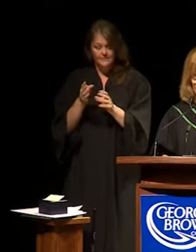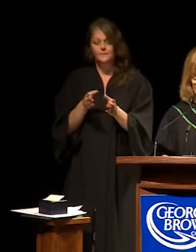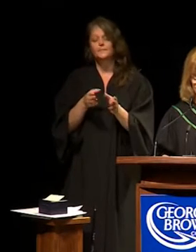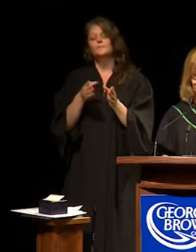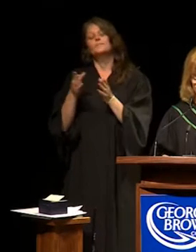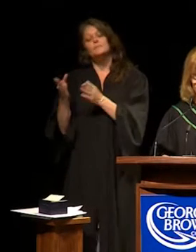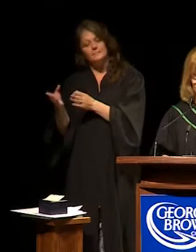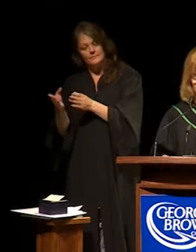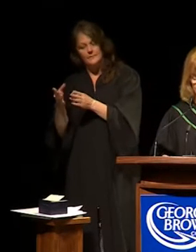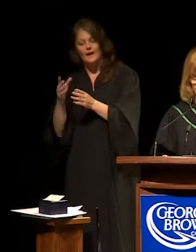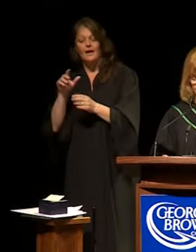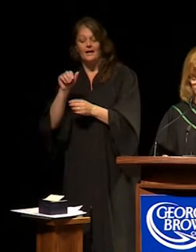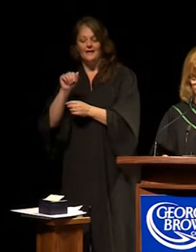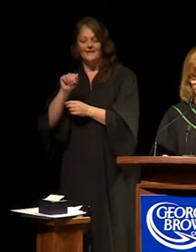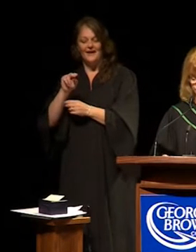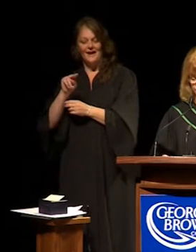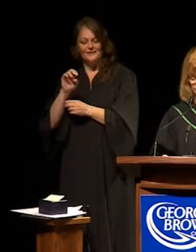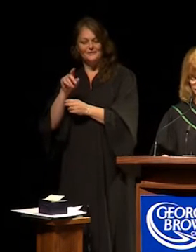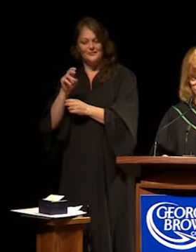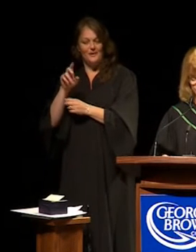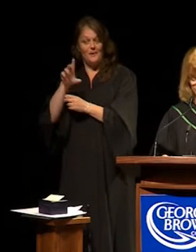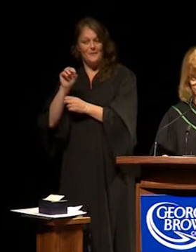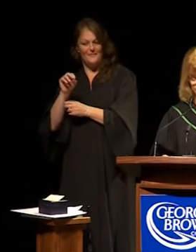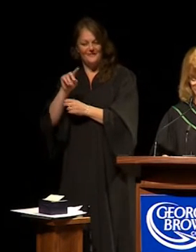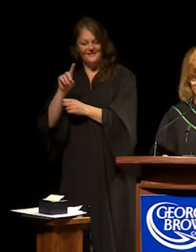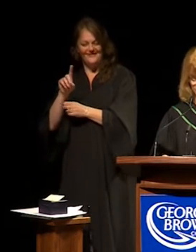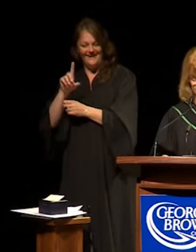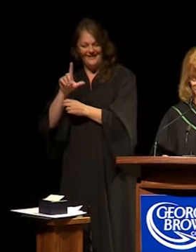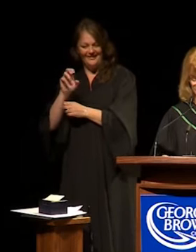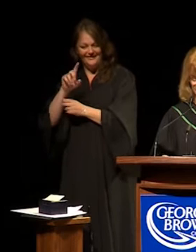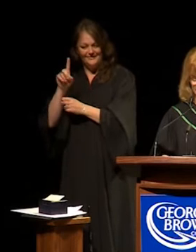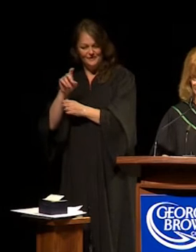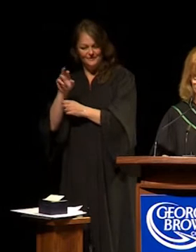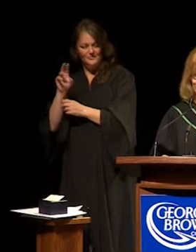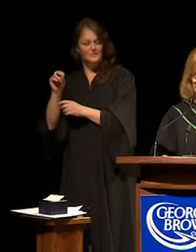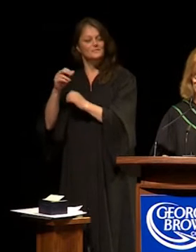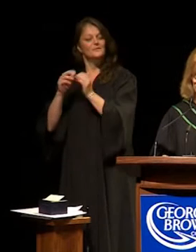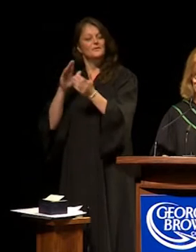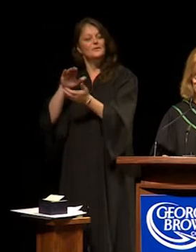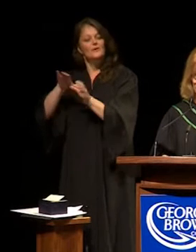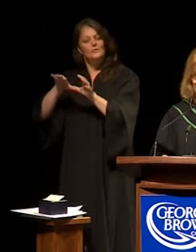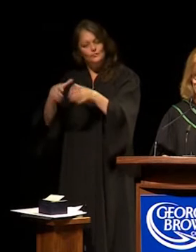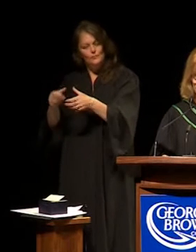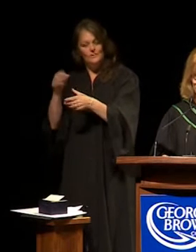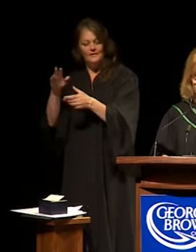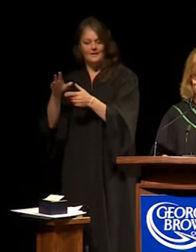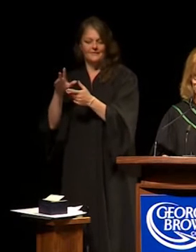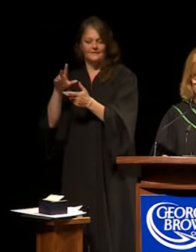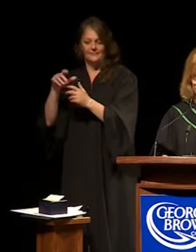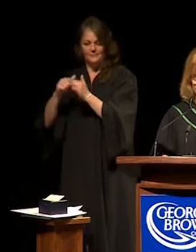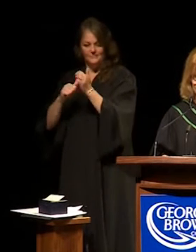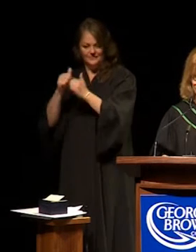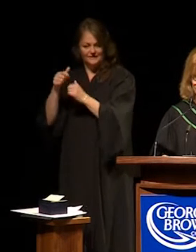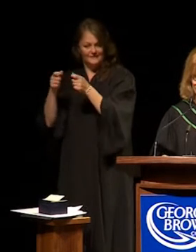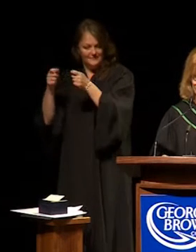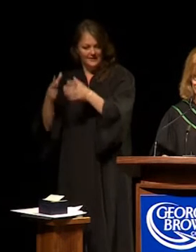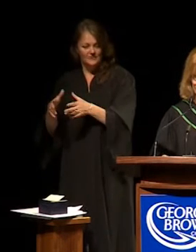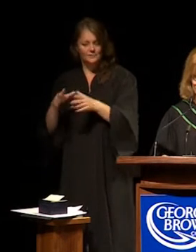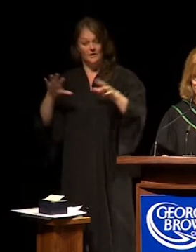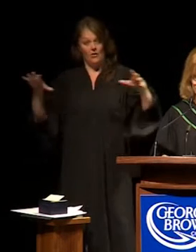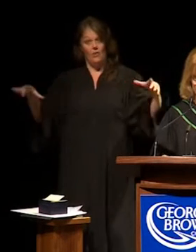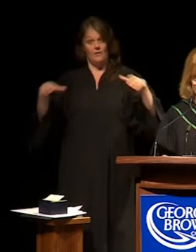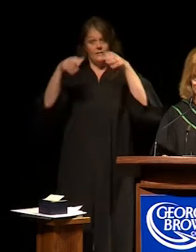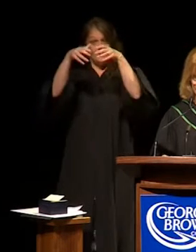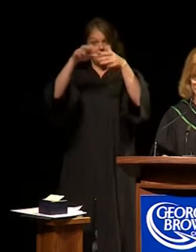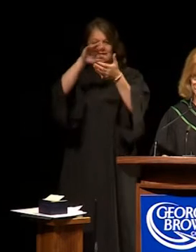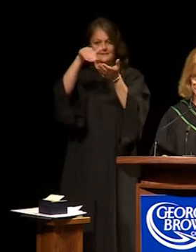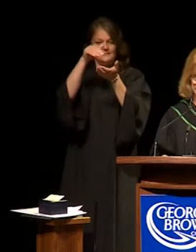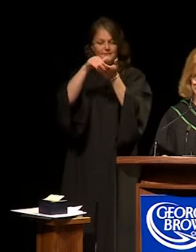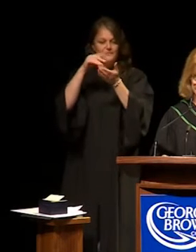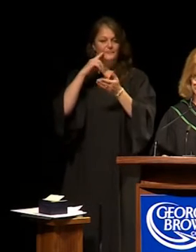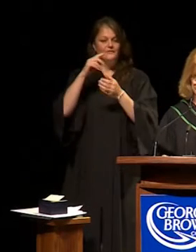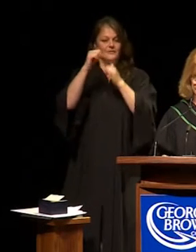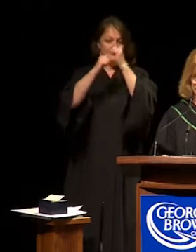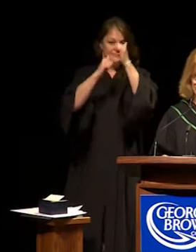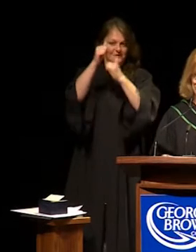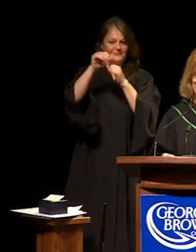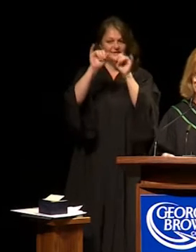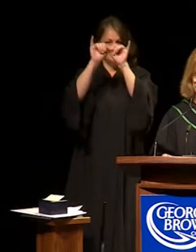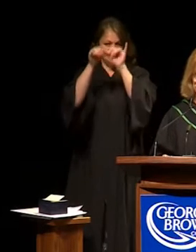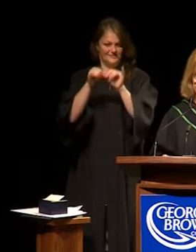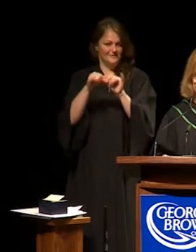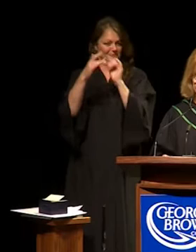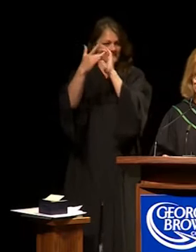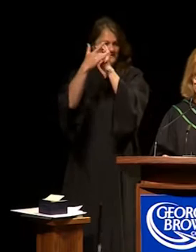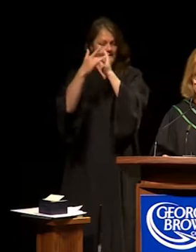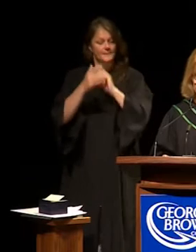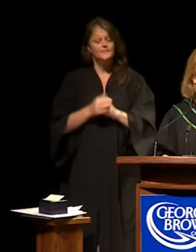the Angelo Delzato School of Construction Management in the Center for Construction and Engineering Technologies.